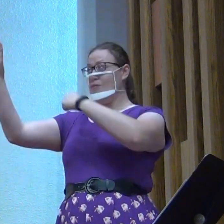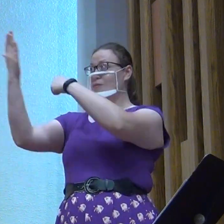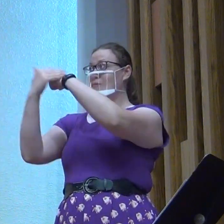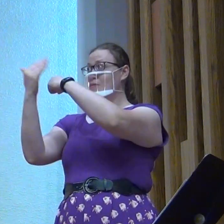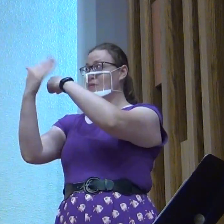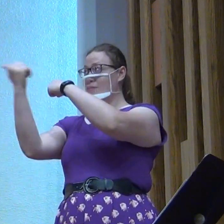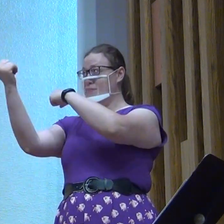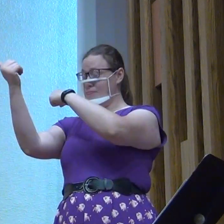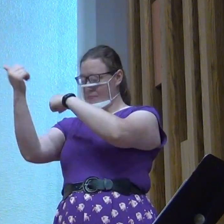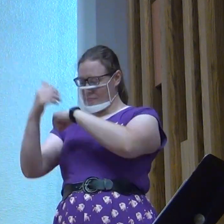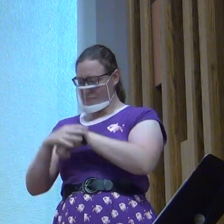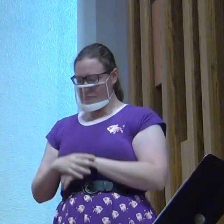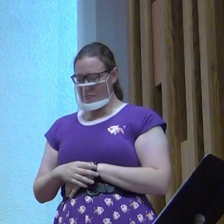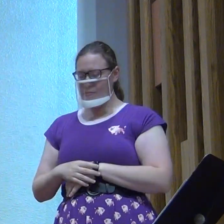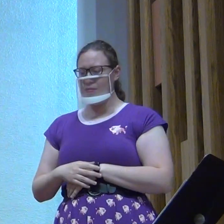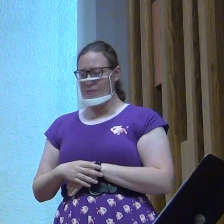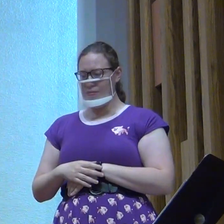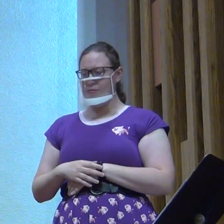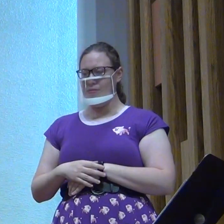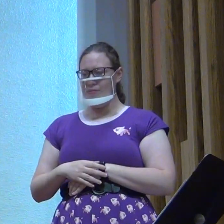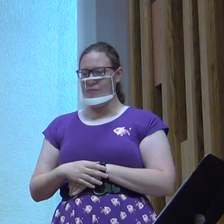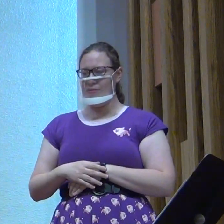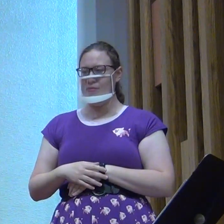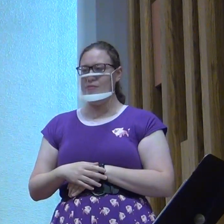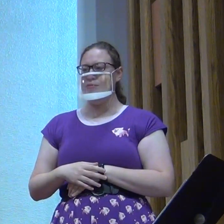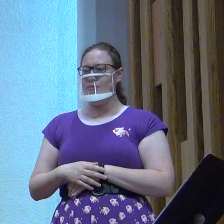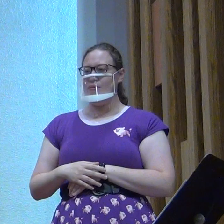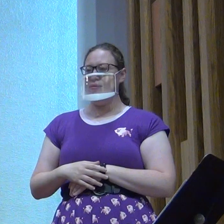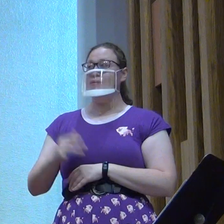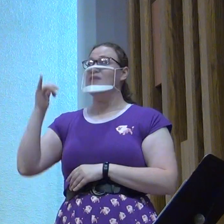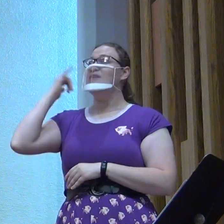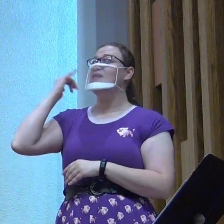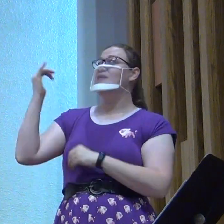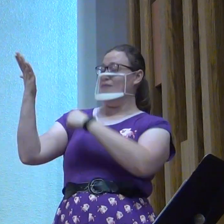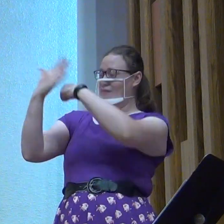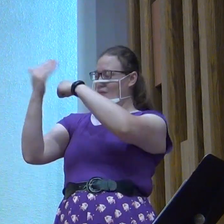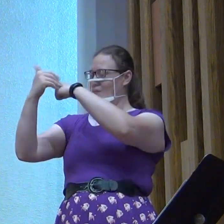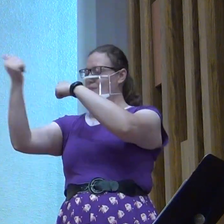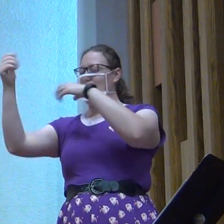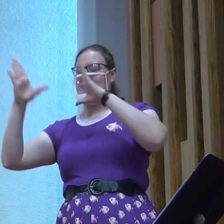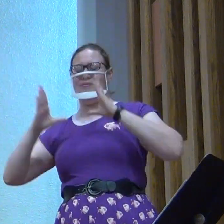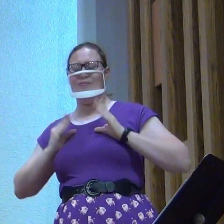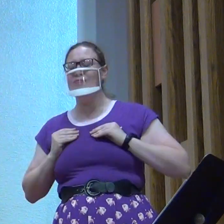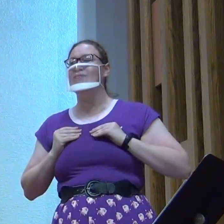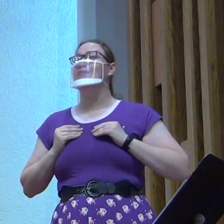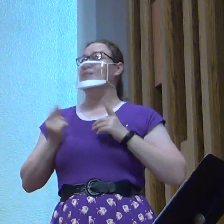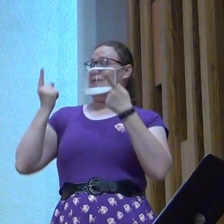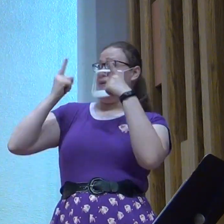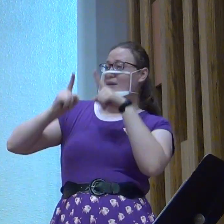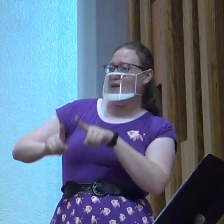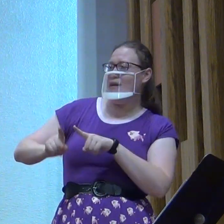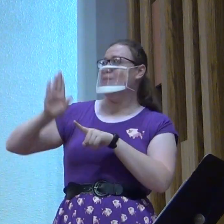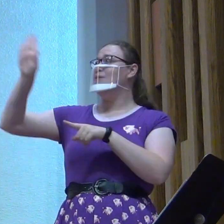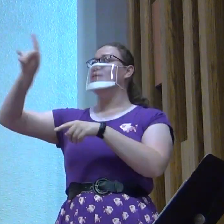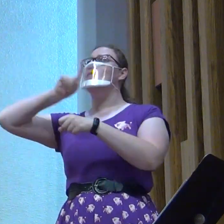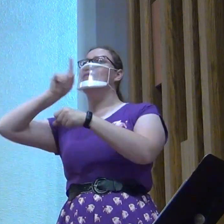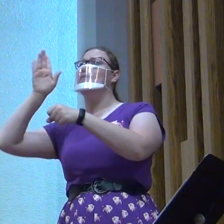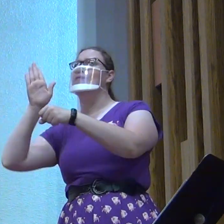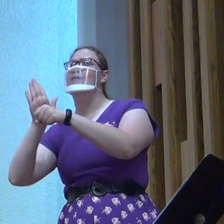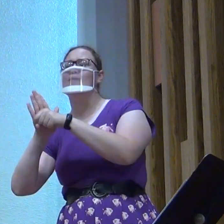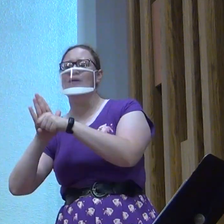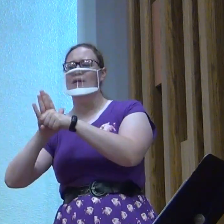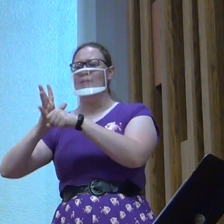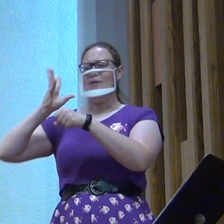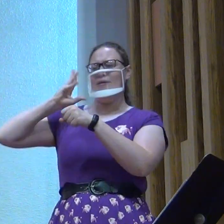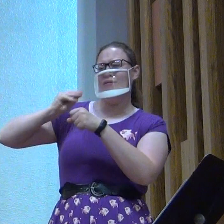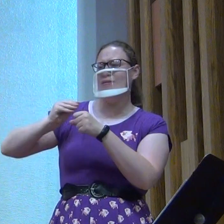Then, Father, we'll see the biblical promises of joy and peace. We'll see justice